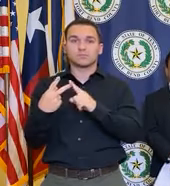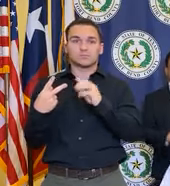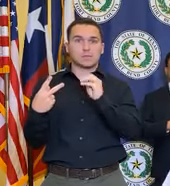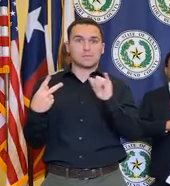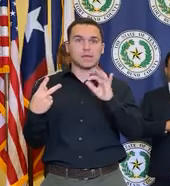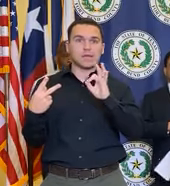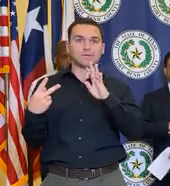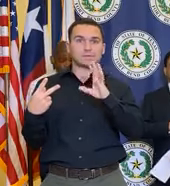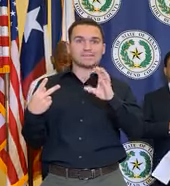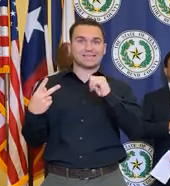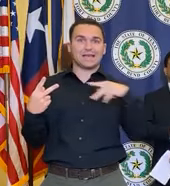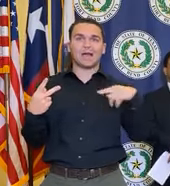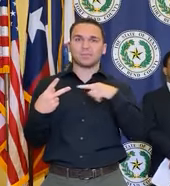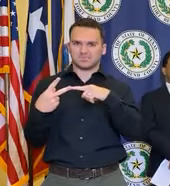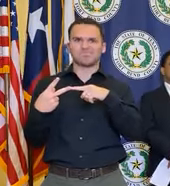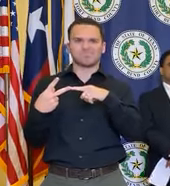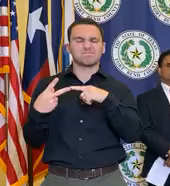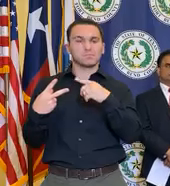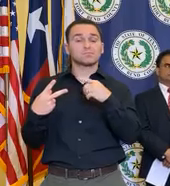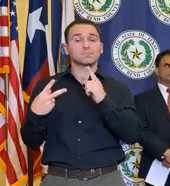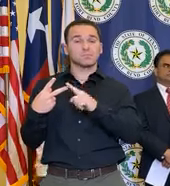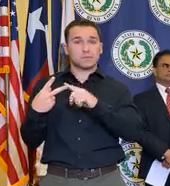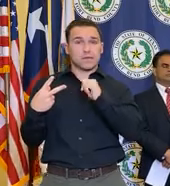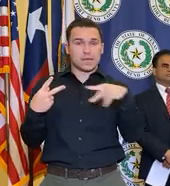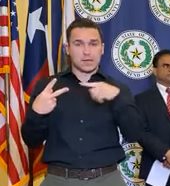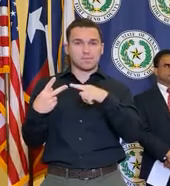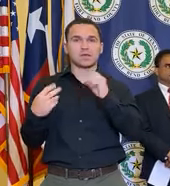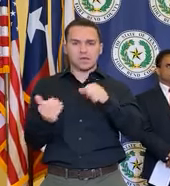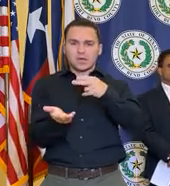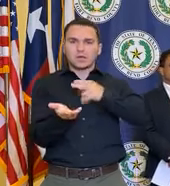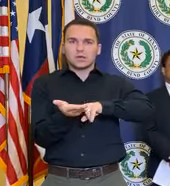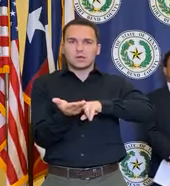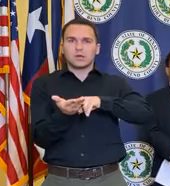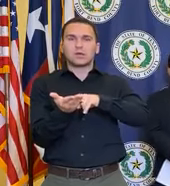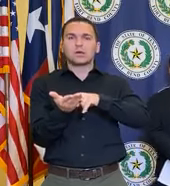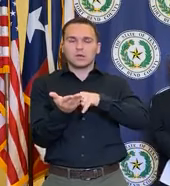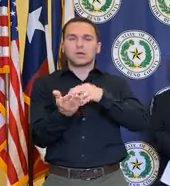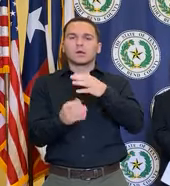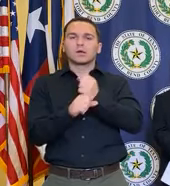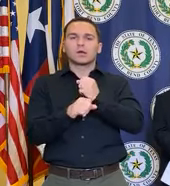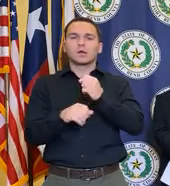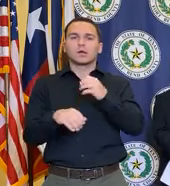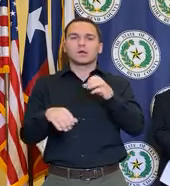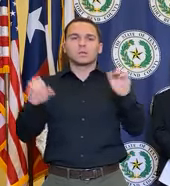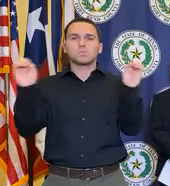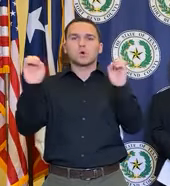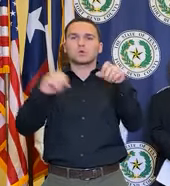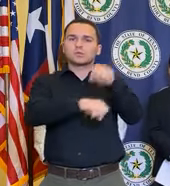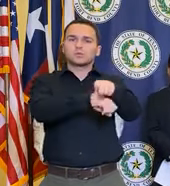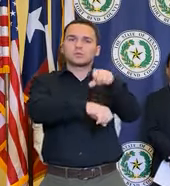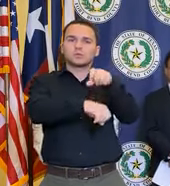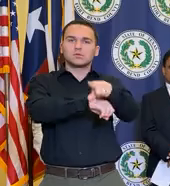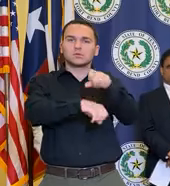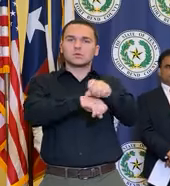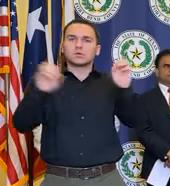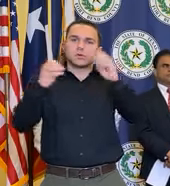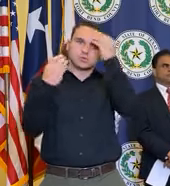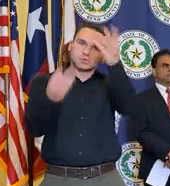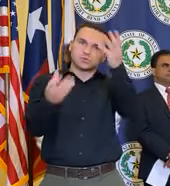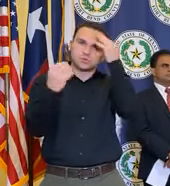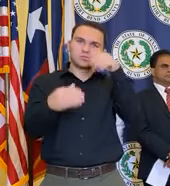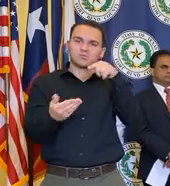FBC. And with that, you can sign up and review emergency alerts and notifications. We have